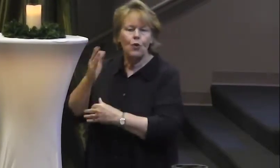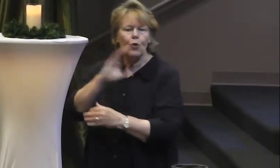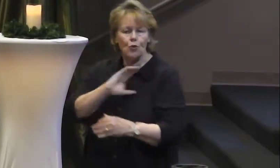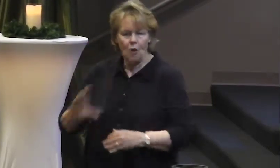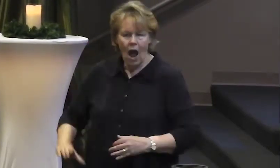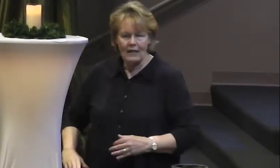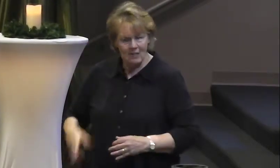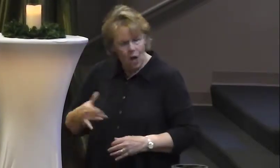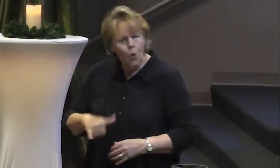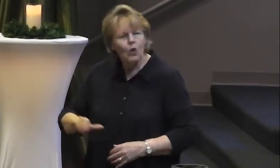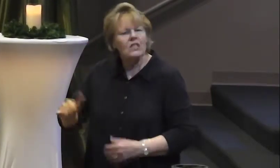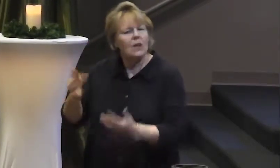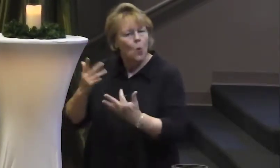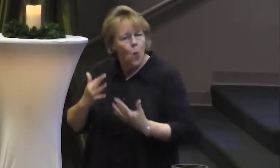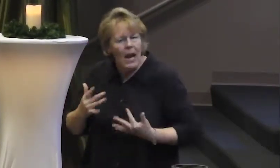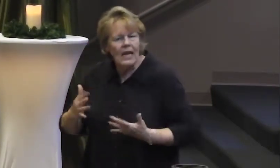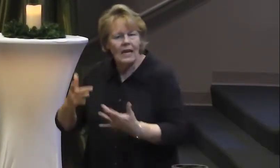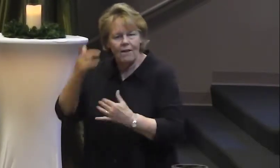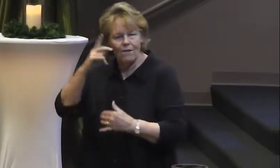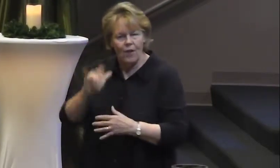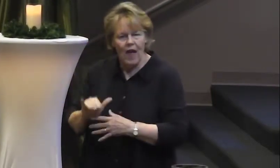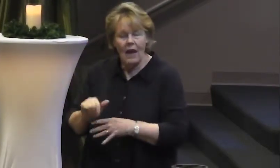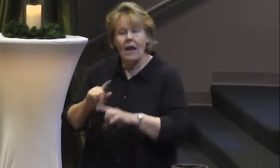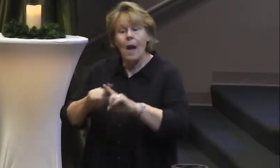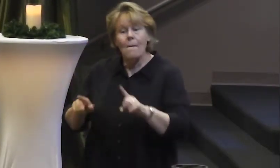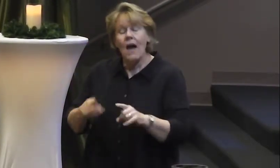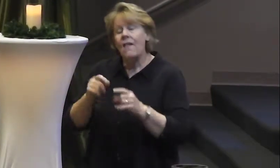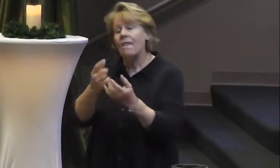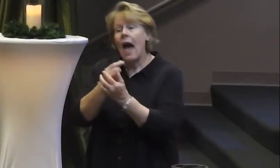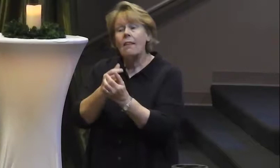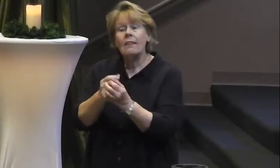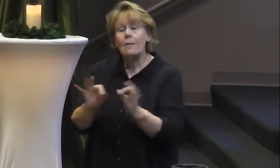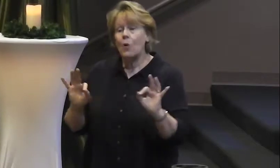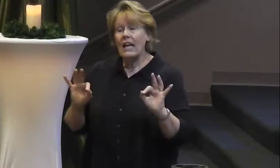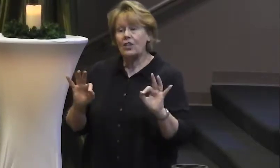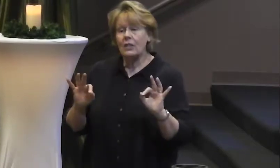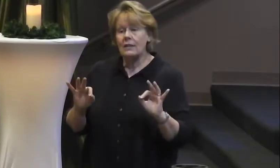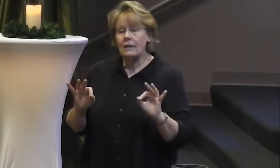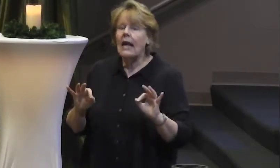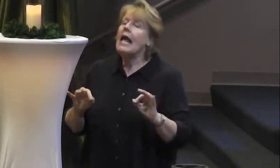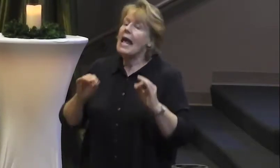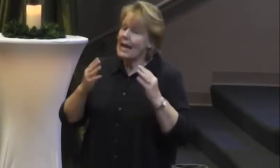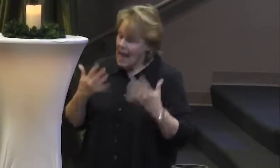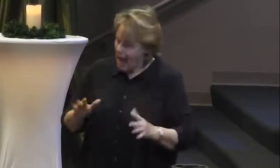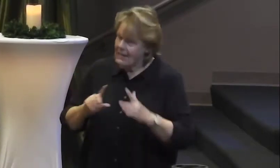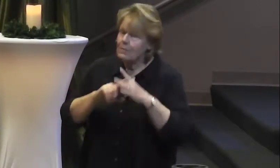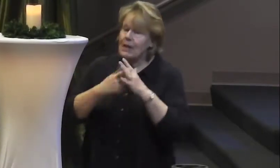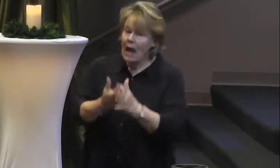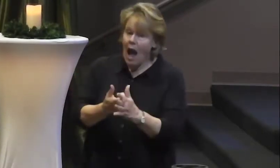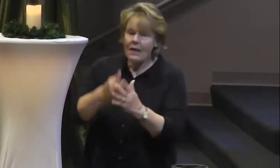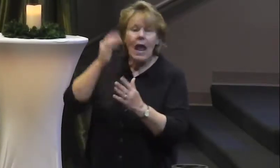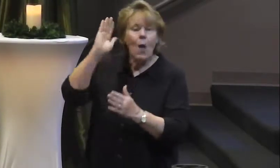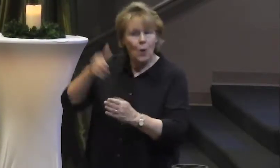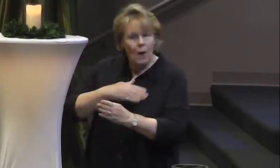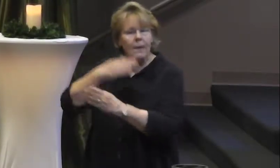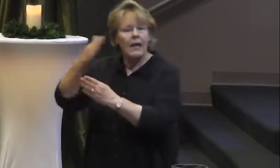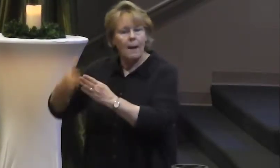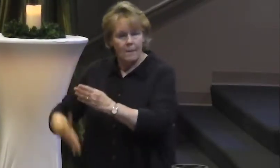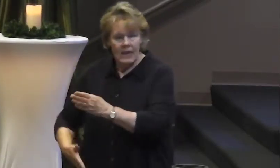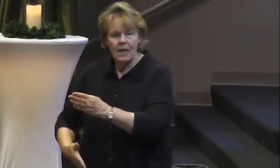But that liberation has decisively begun. It will be completed. And so,